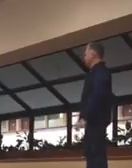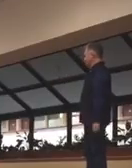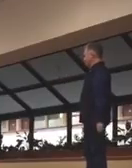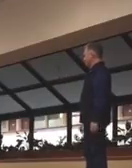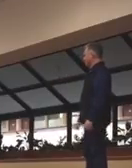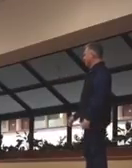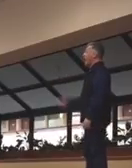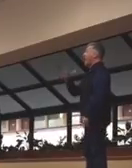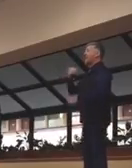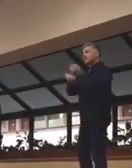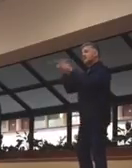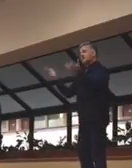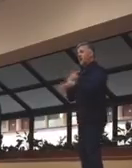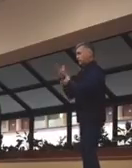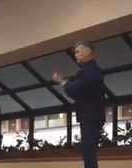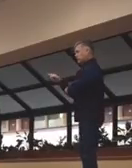lot of questions.